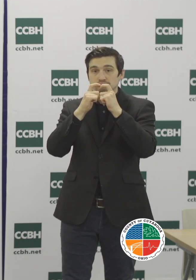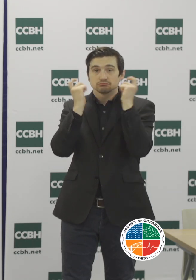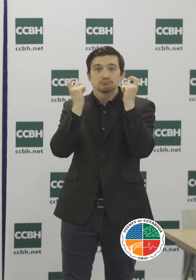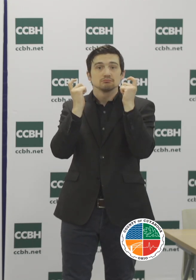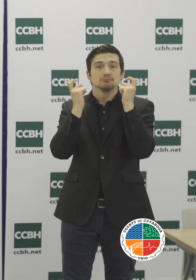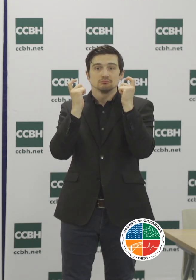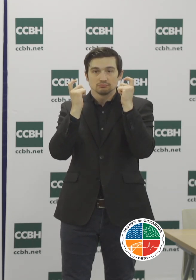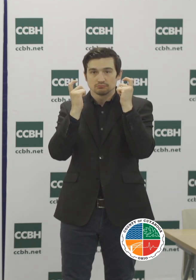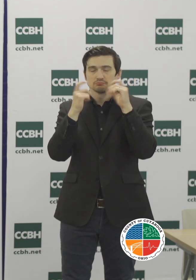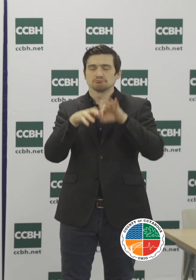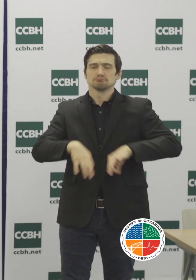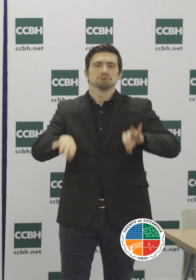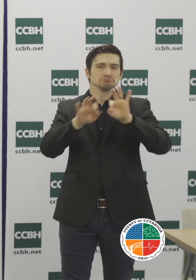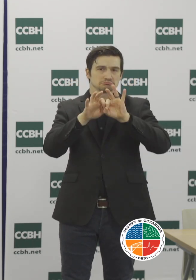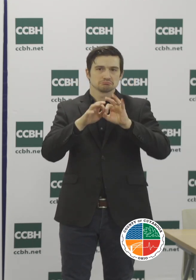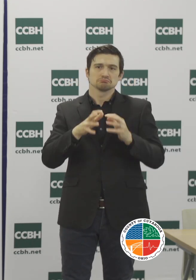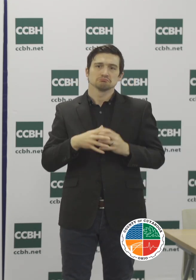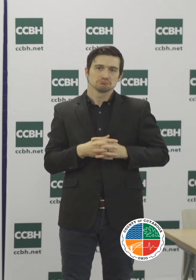is a big part of that.